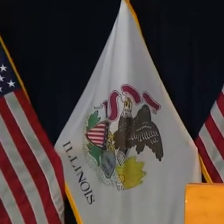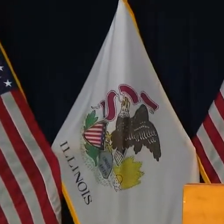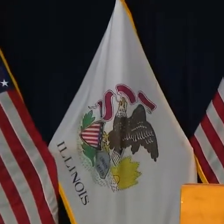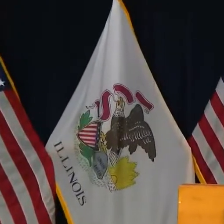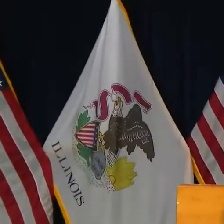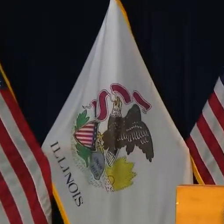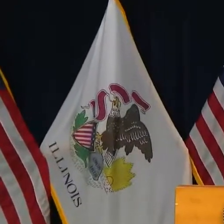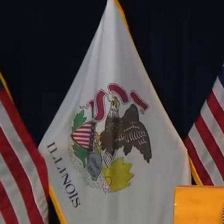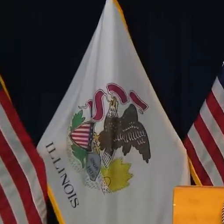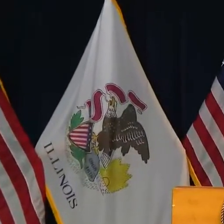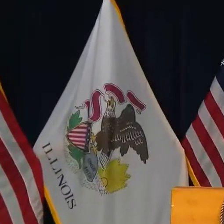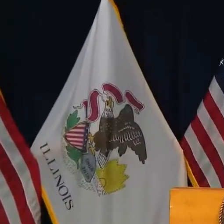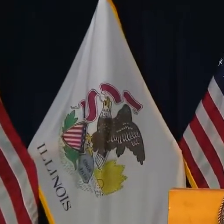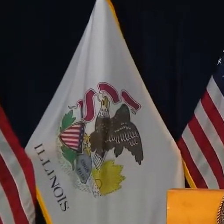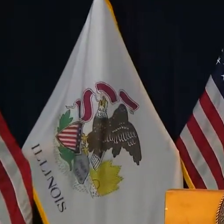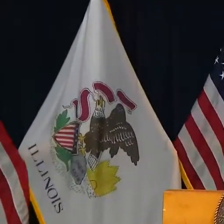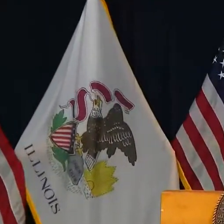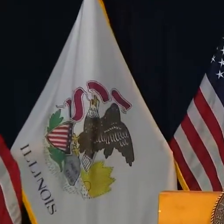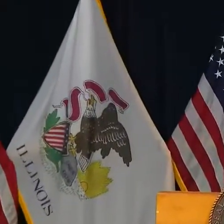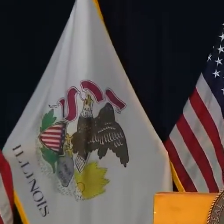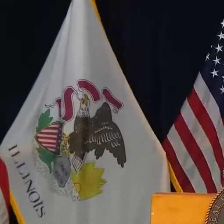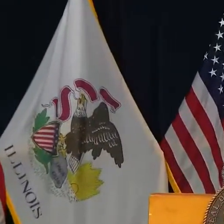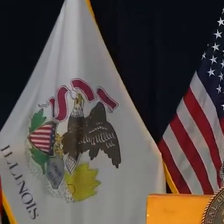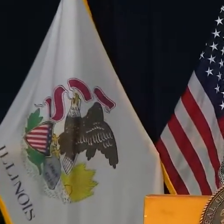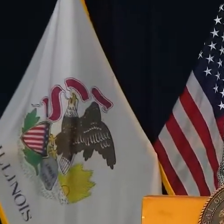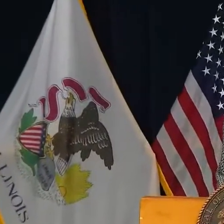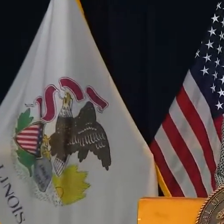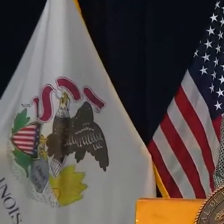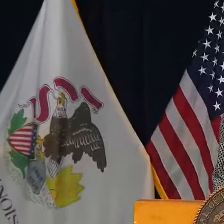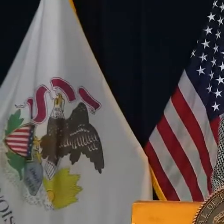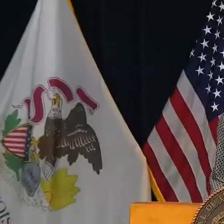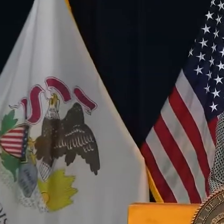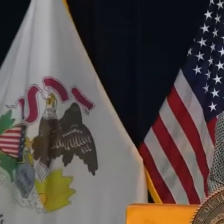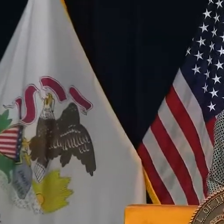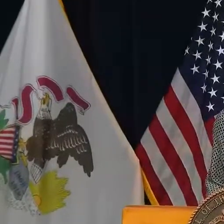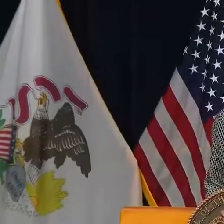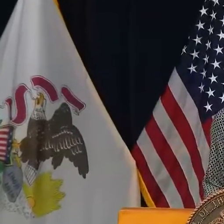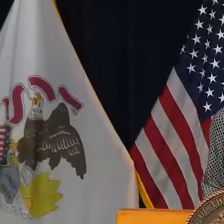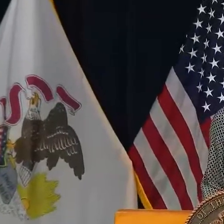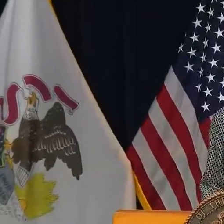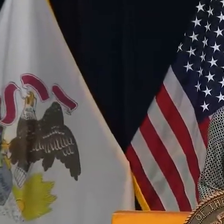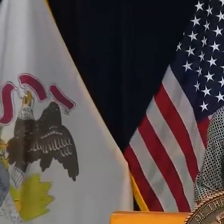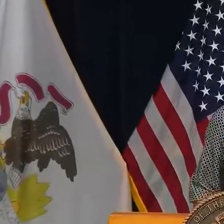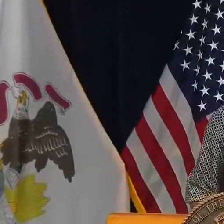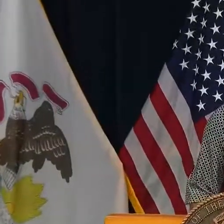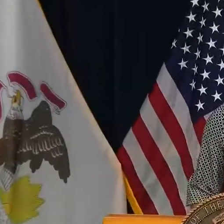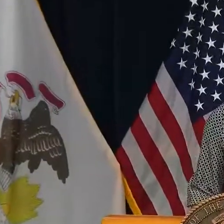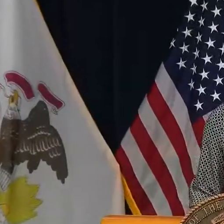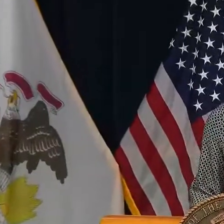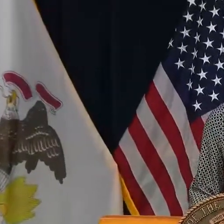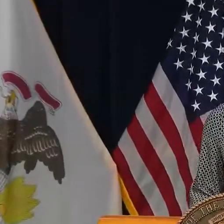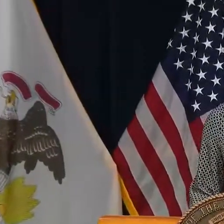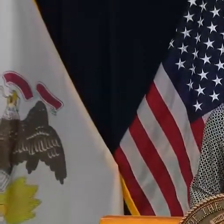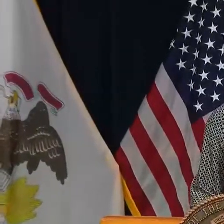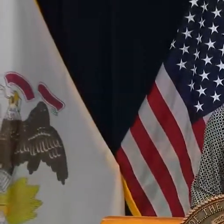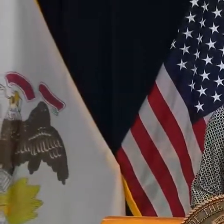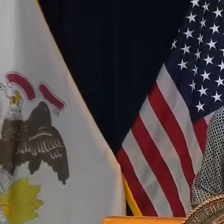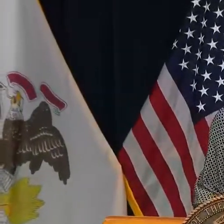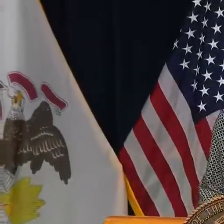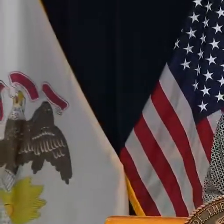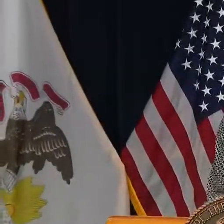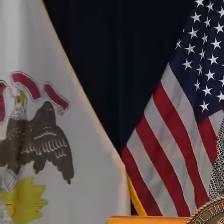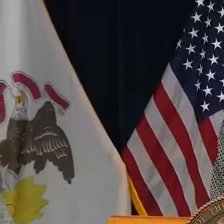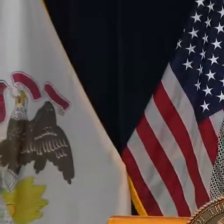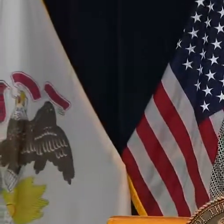9,420 casos nuevos de COVID-19 para un total de más de 830,000 casos aquí en Illinois. También